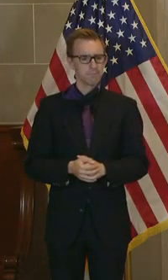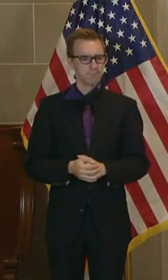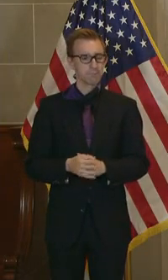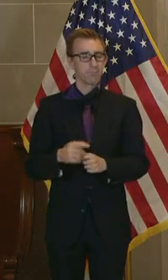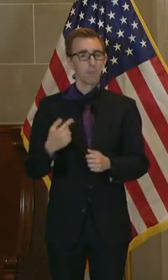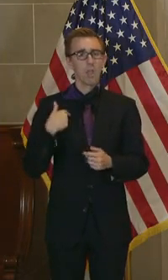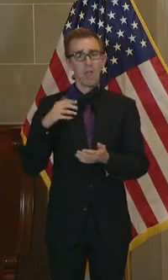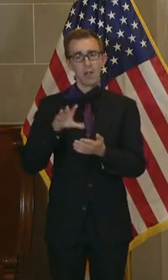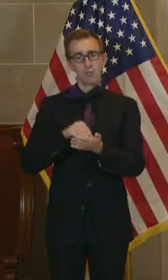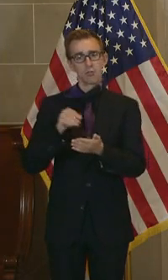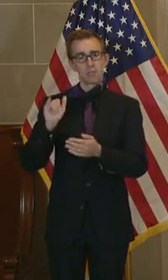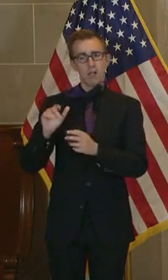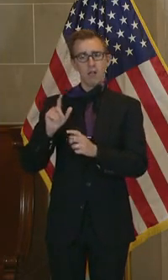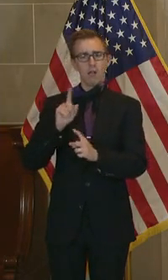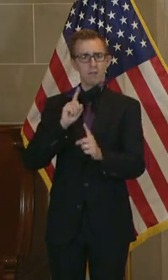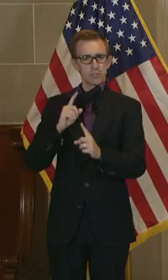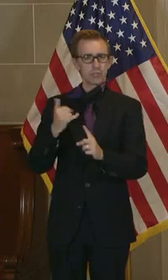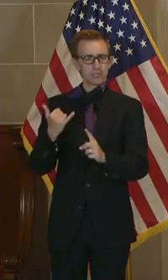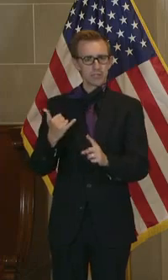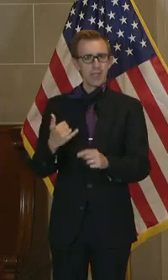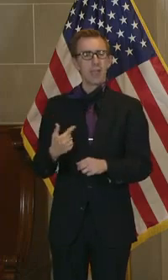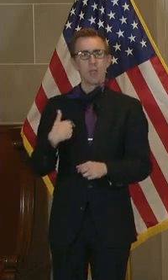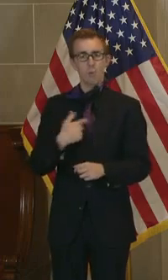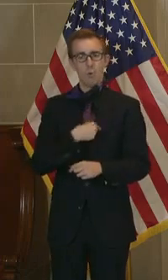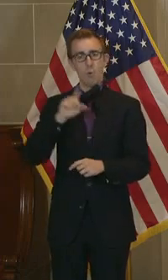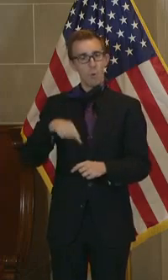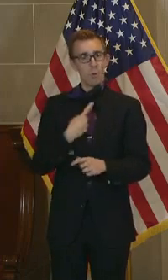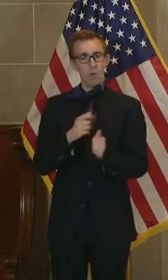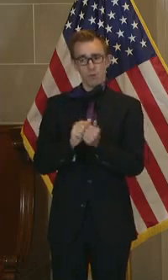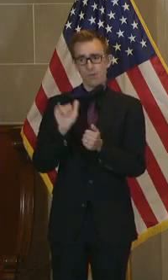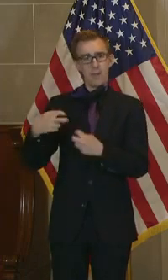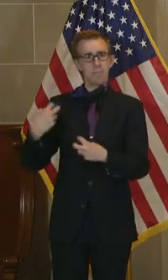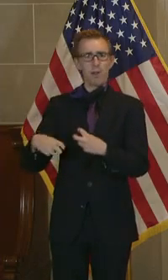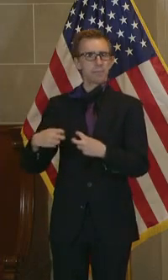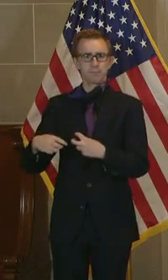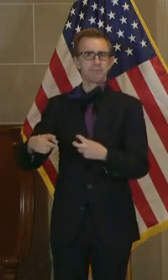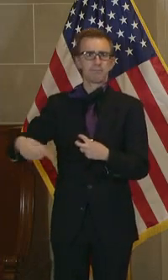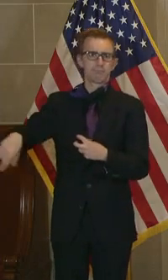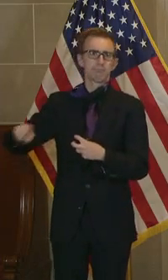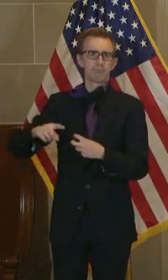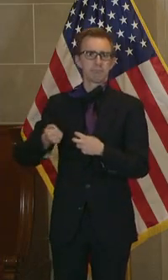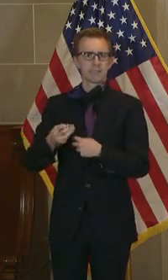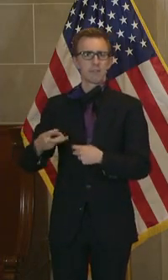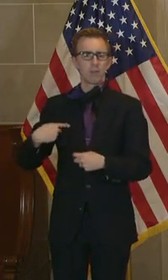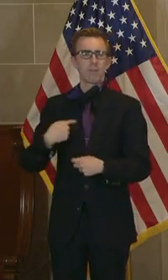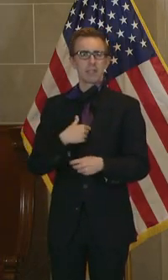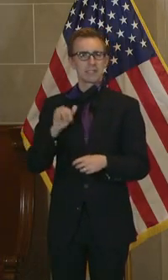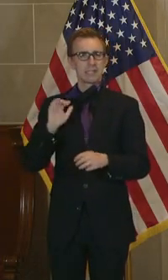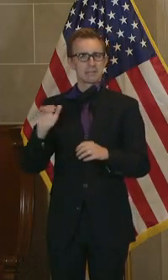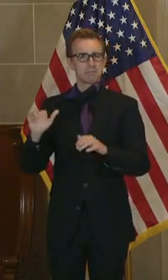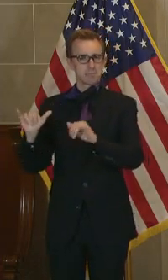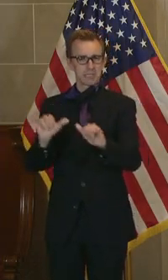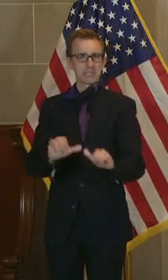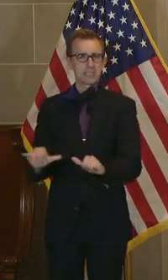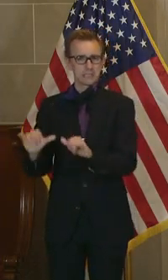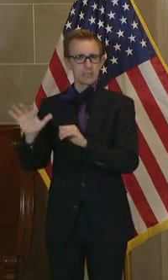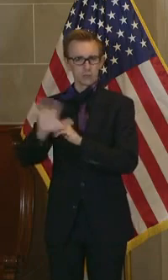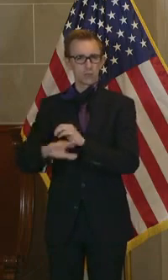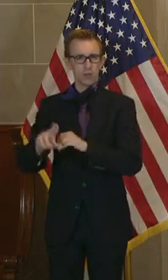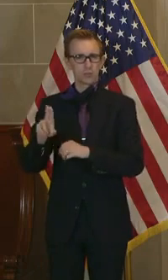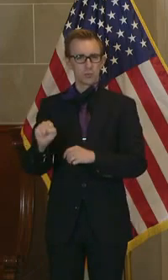What I learned out of that conversation with them today, we're not the only ones having that same problem. So I think that's a little bit uniform through other states are having the same